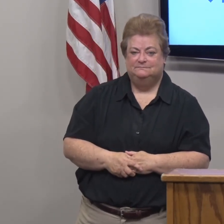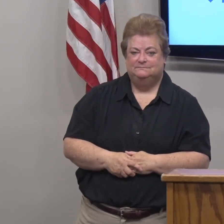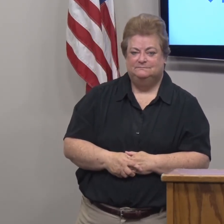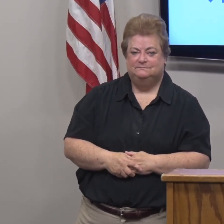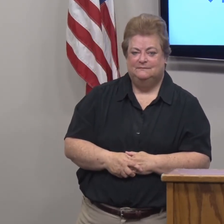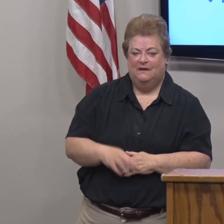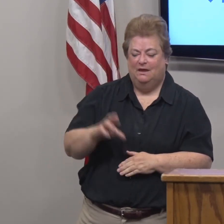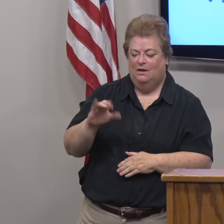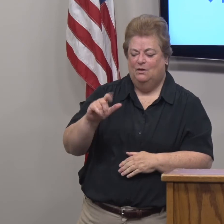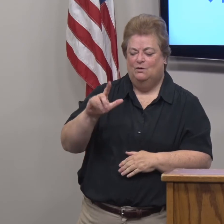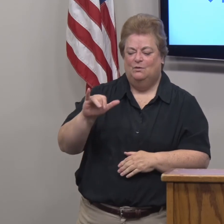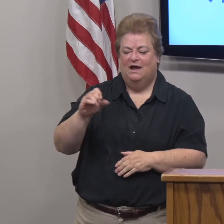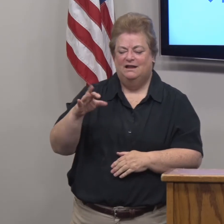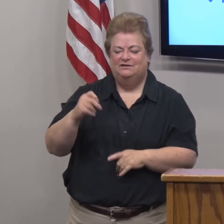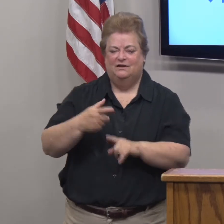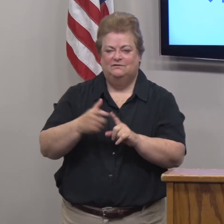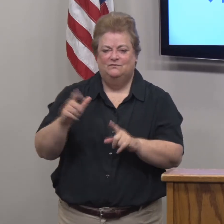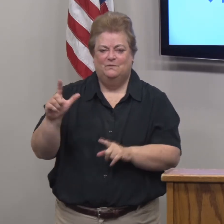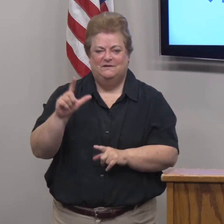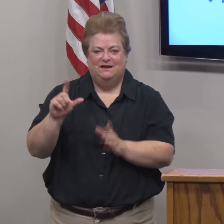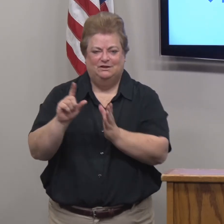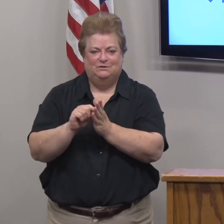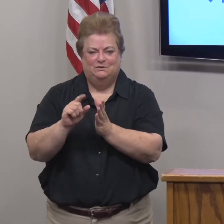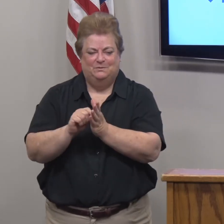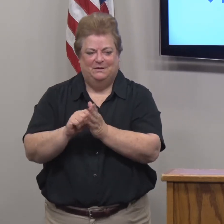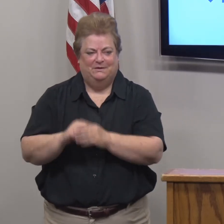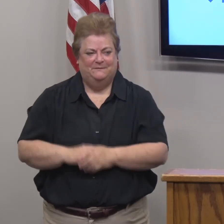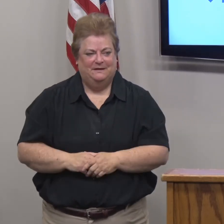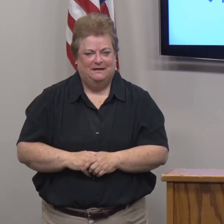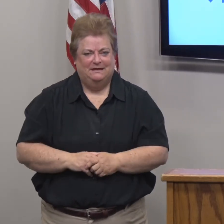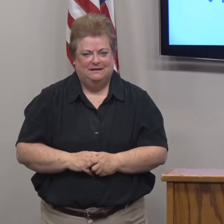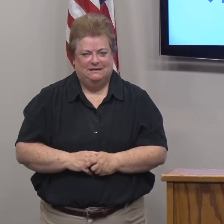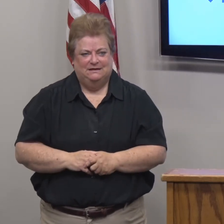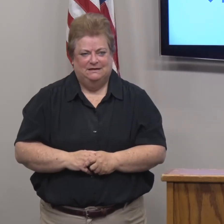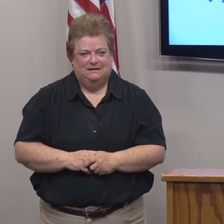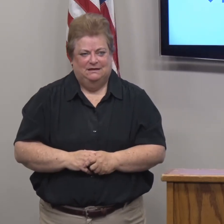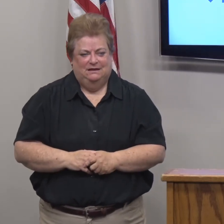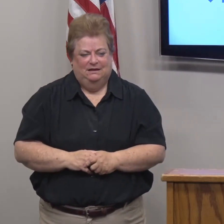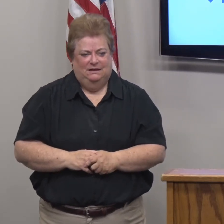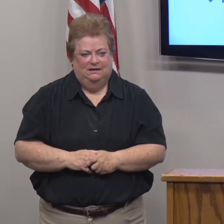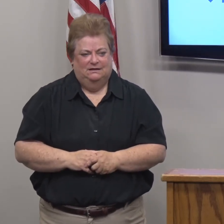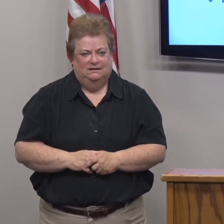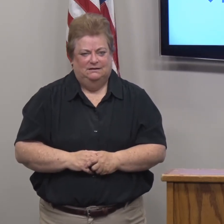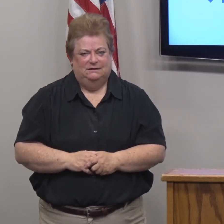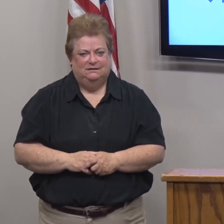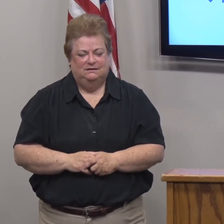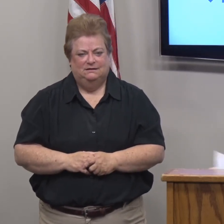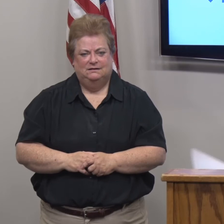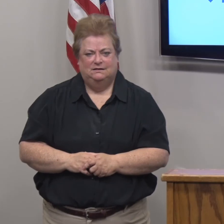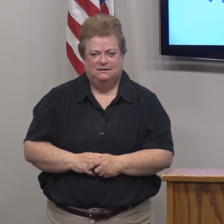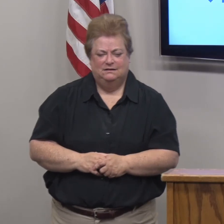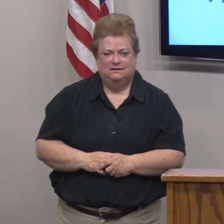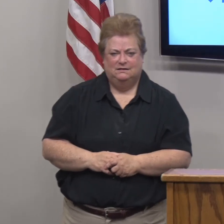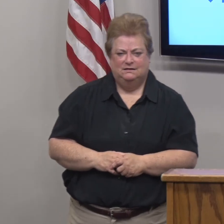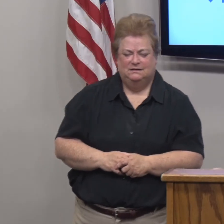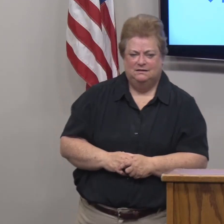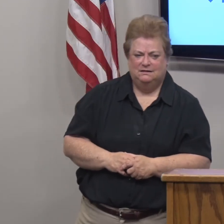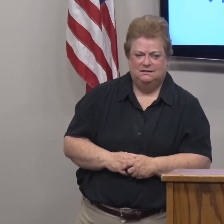Hi, Director Riley Johnson from the Journal-Star. Hi, Riley. Hi. What